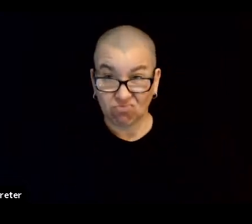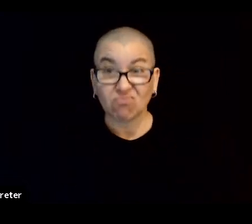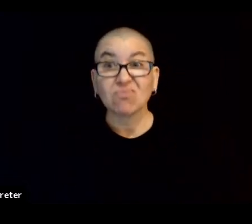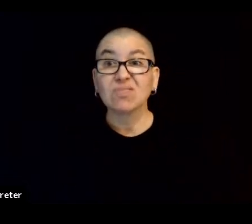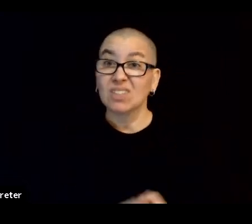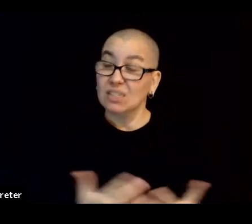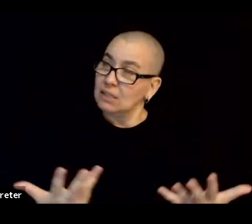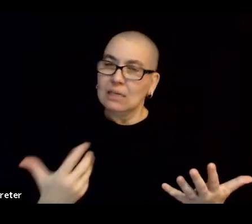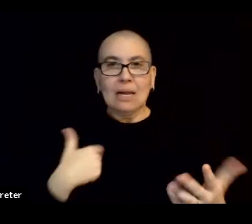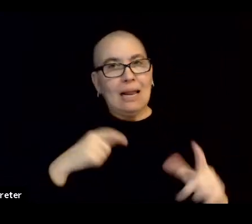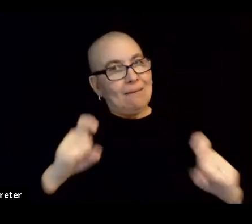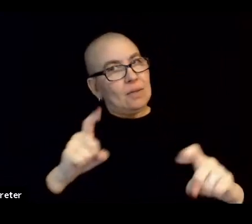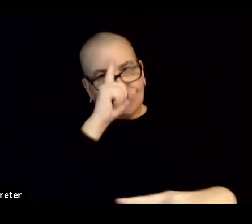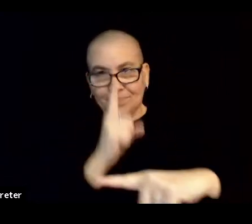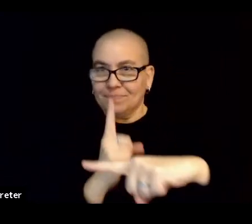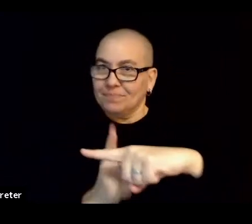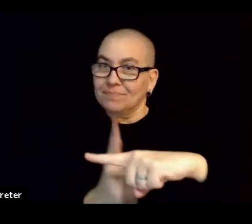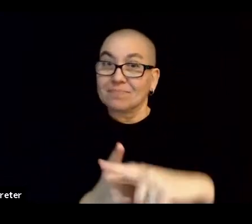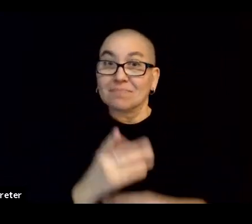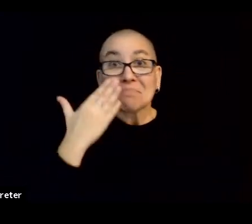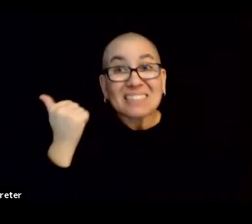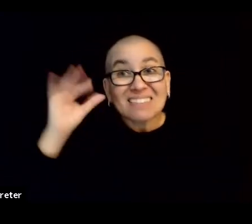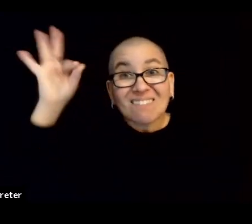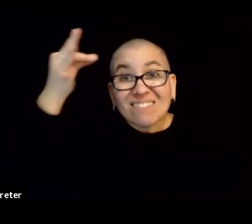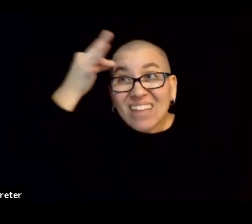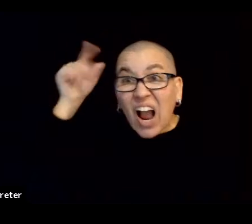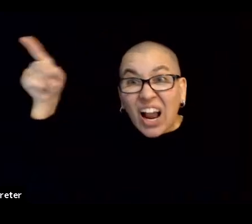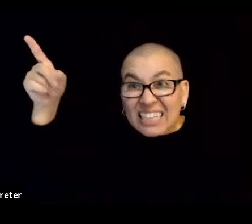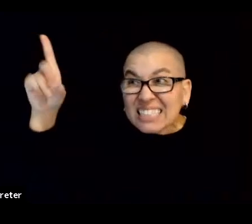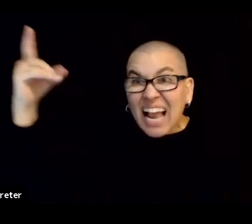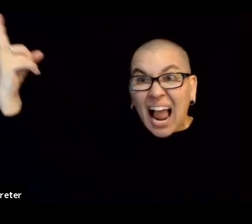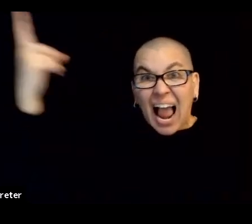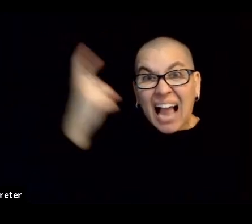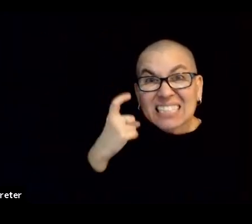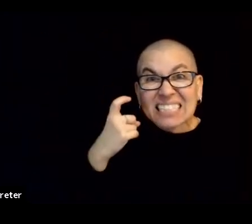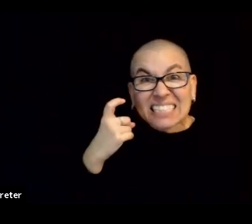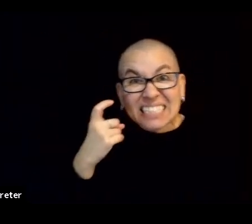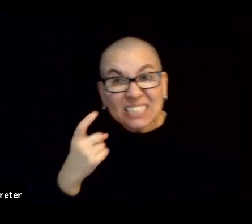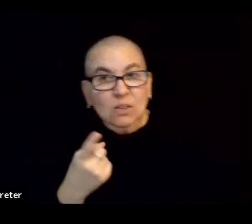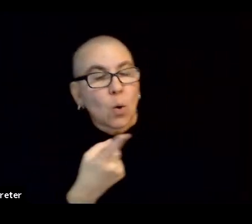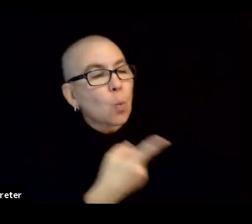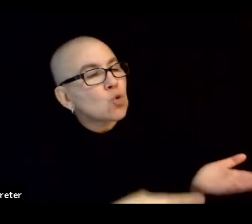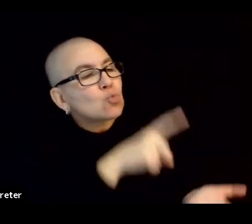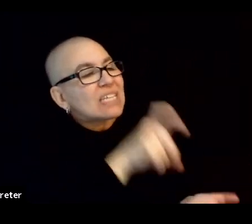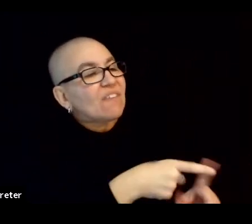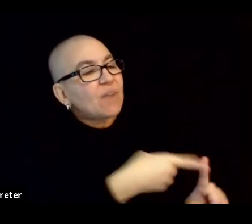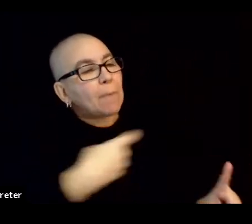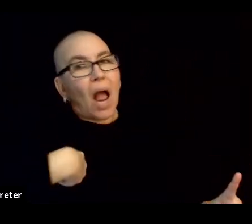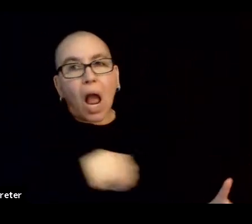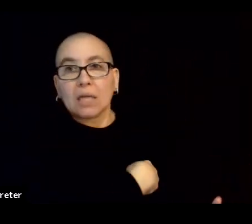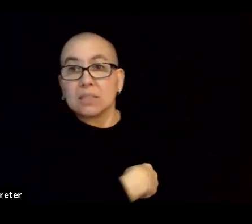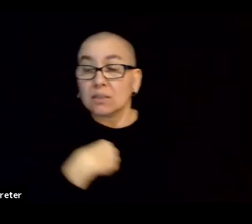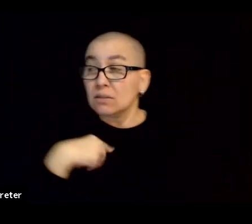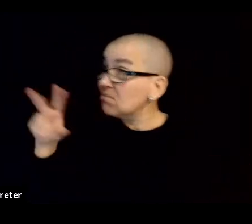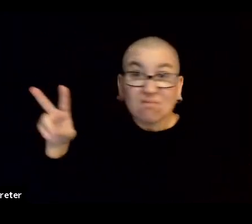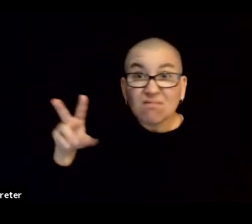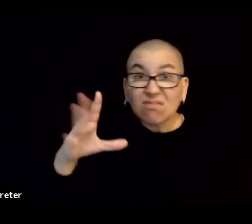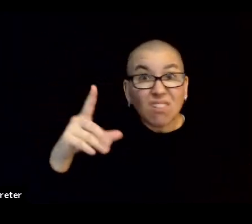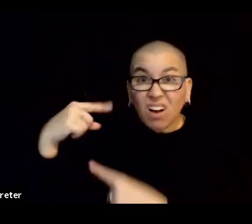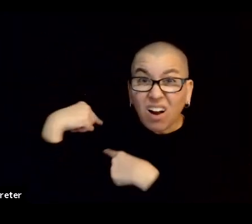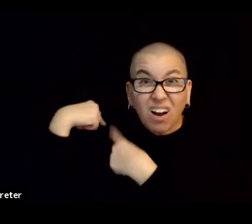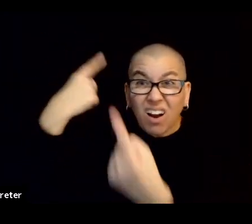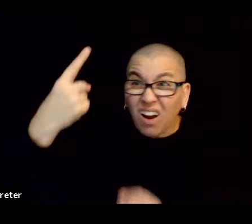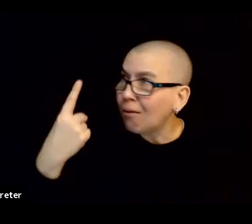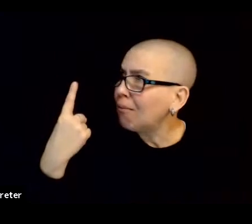need out of the federal government to be good partners. We have not had that through this entire process. This is Andrea. I just